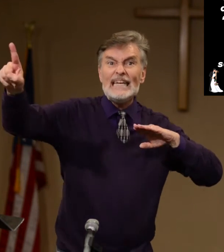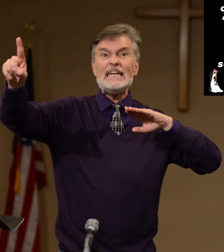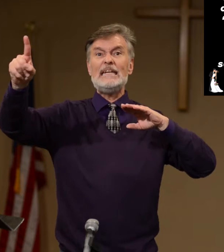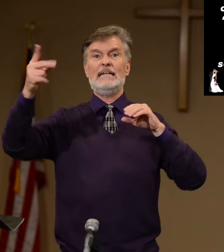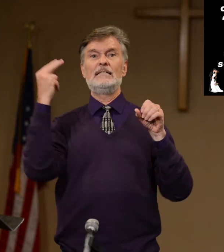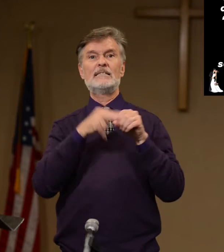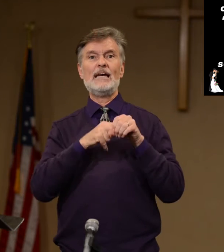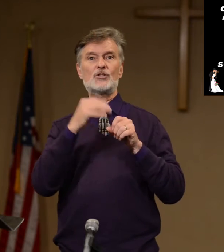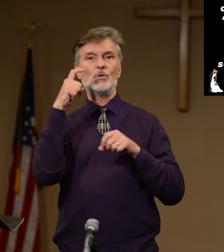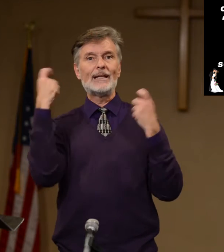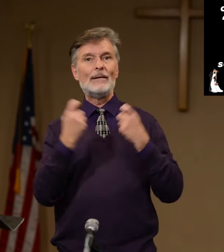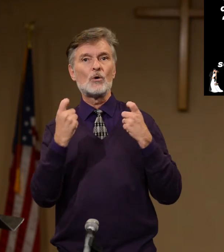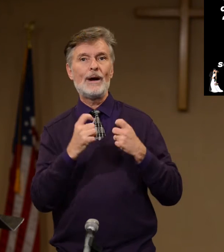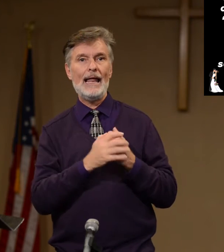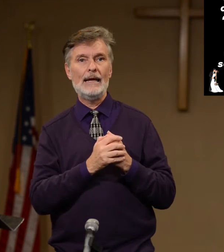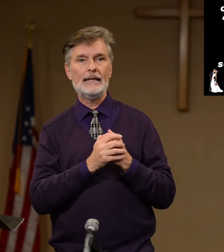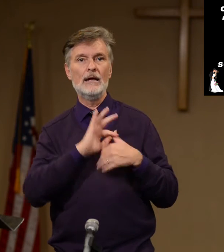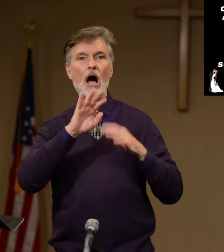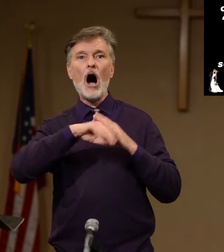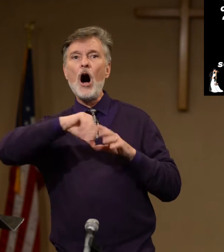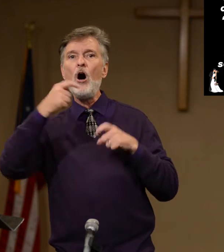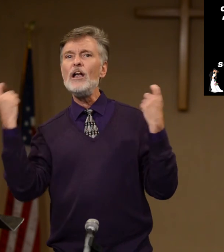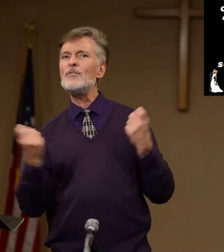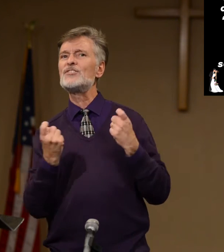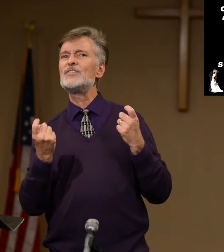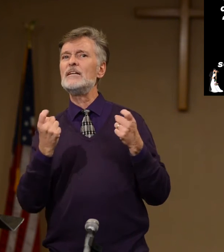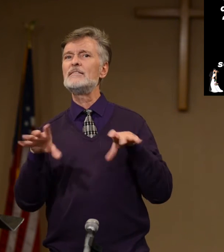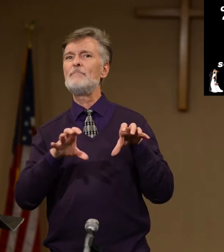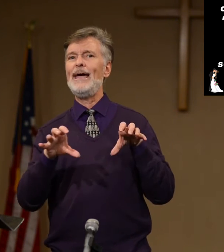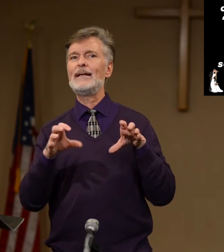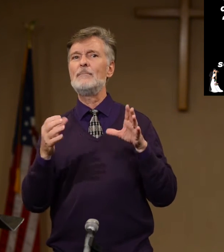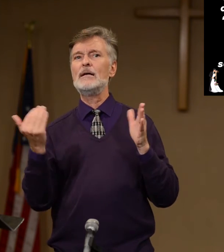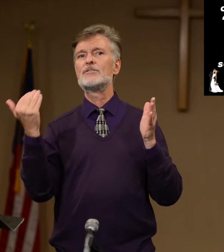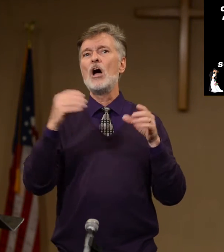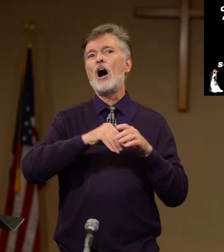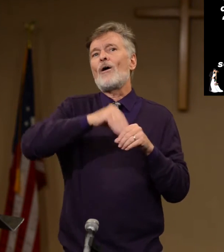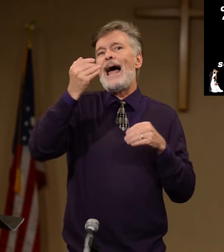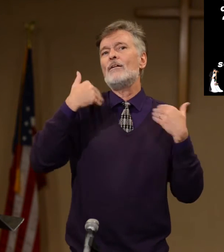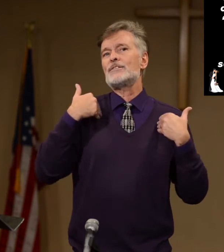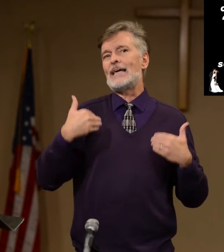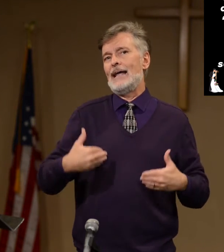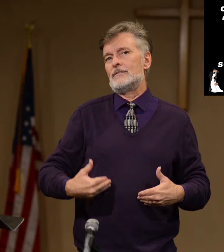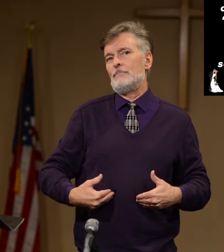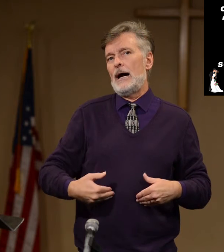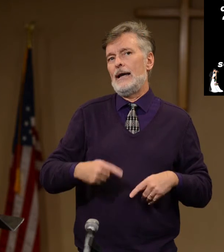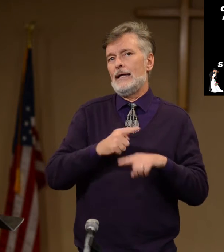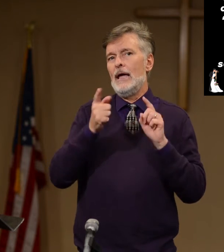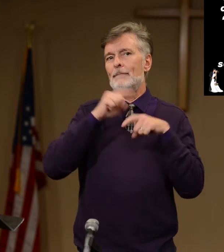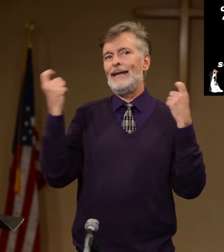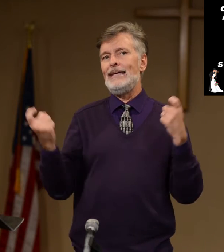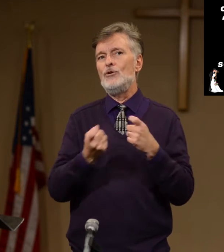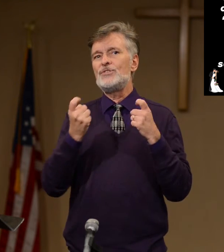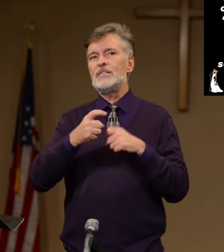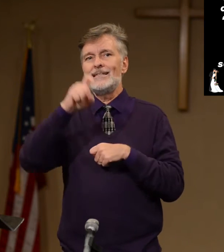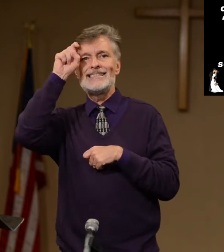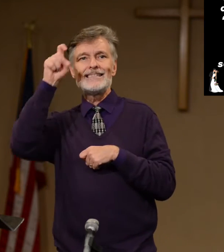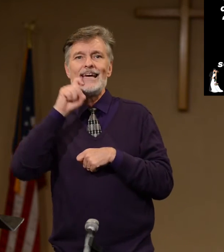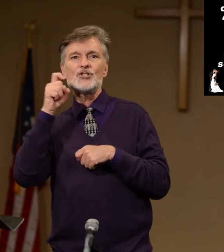flee sexual immorality. All other sins a man commits are outside his body. But he who sins